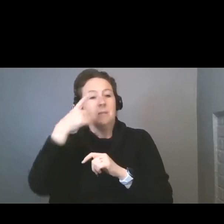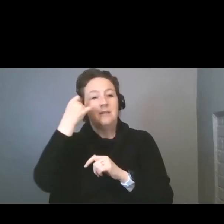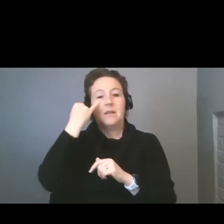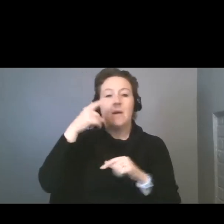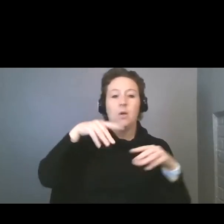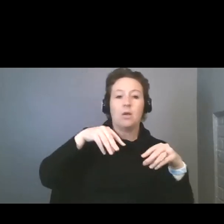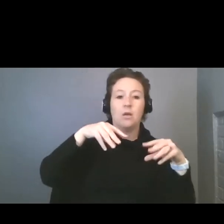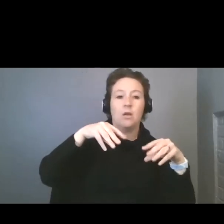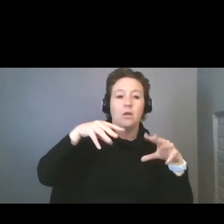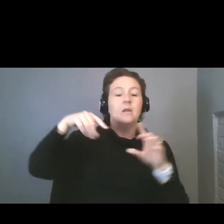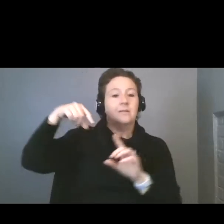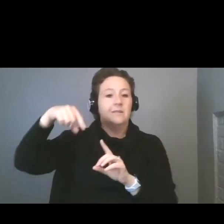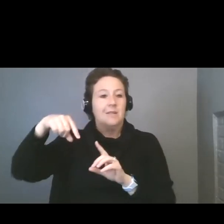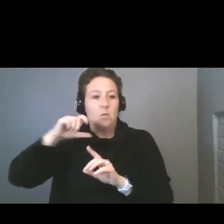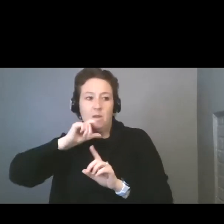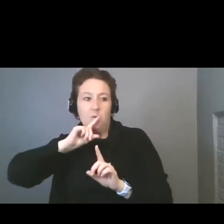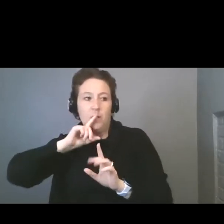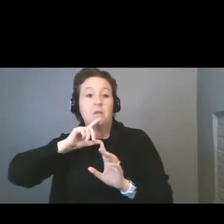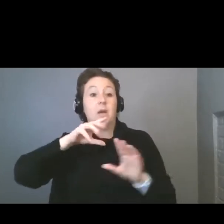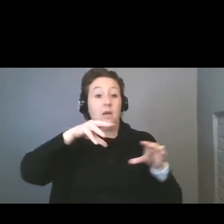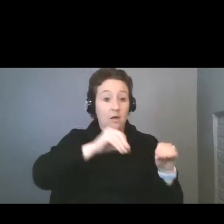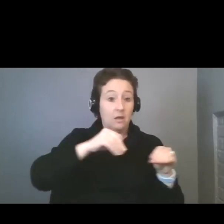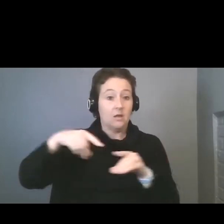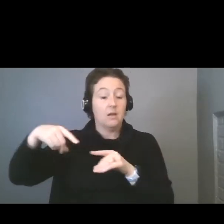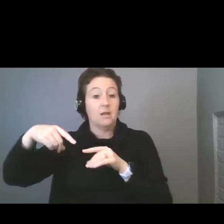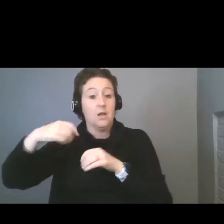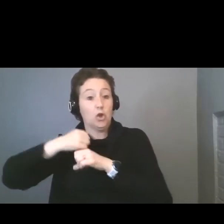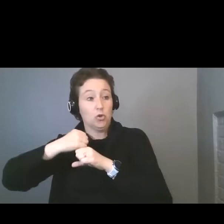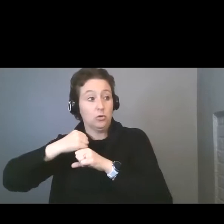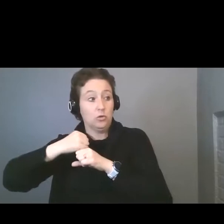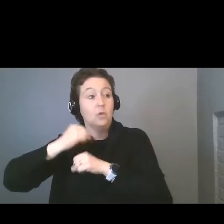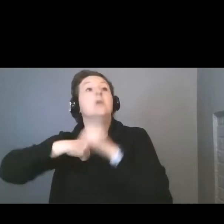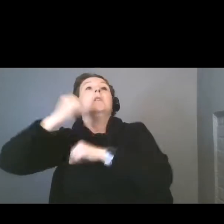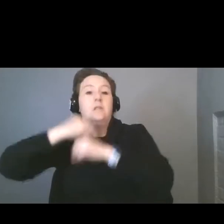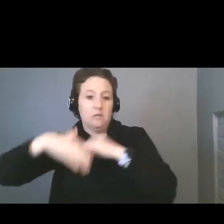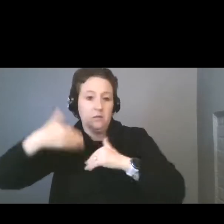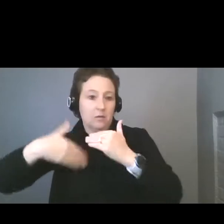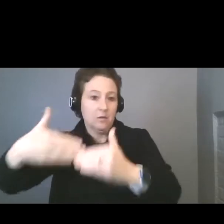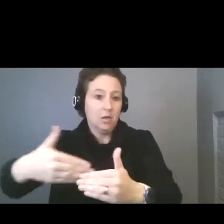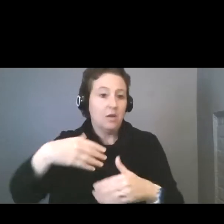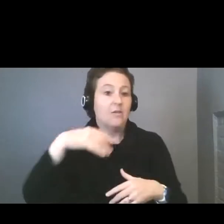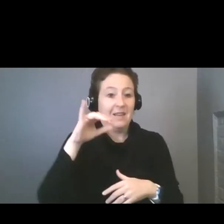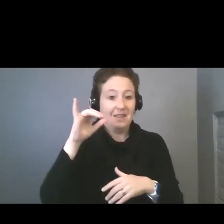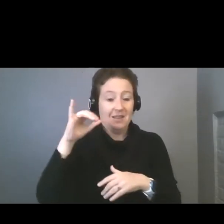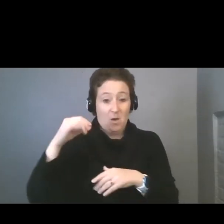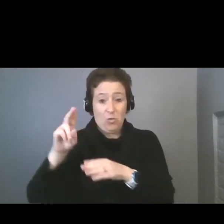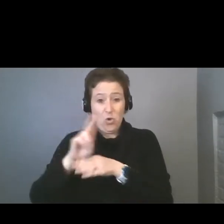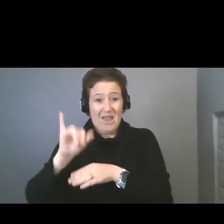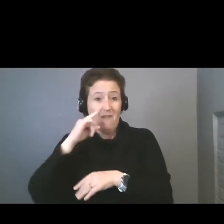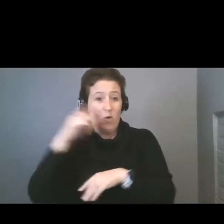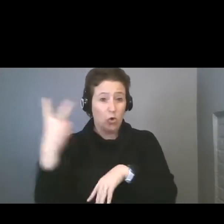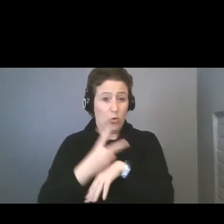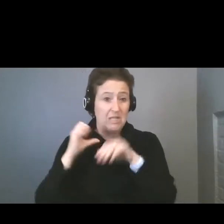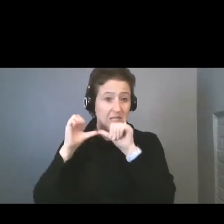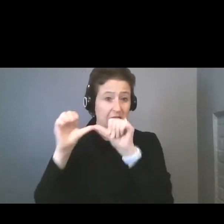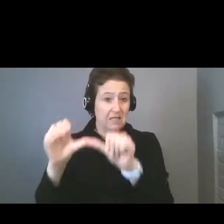we ran on generator power for 2 days straight, saving over $250,000 worth of food in our coolers